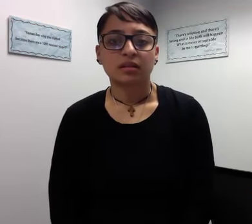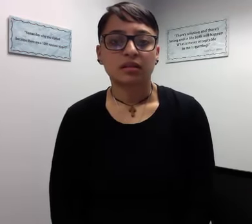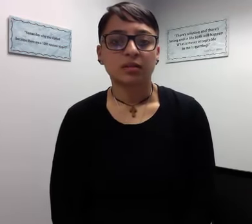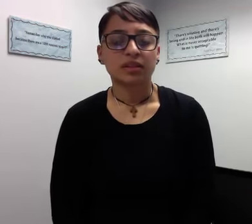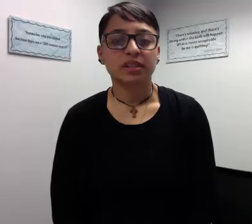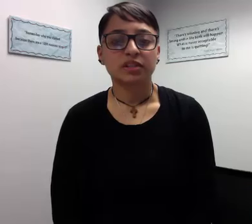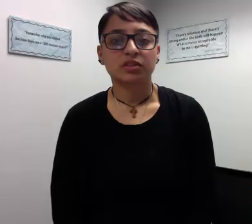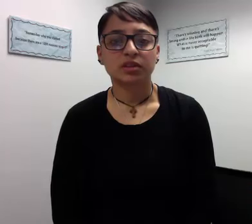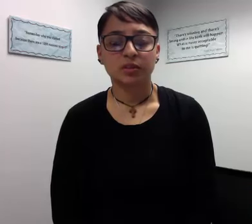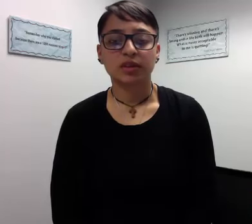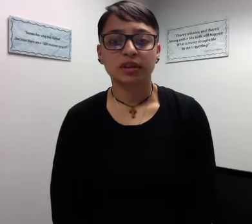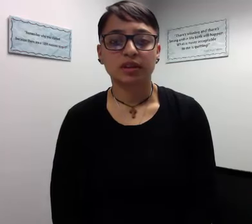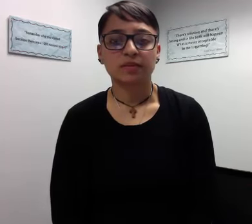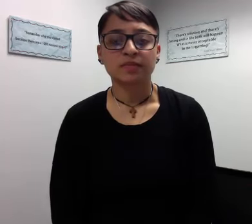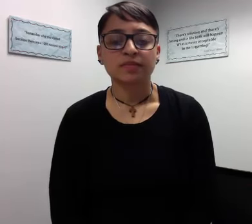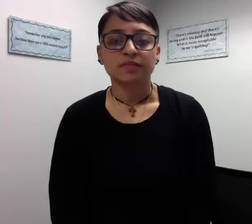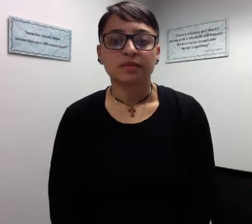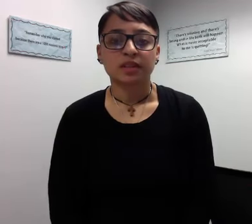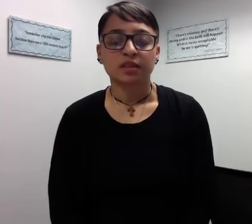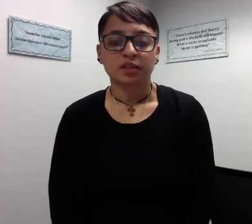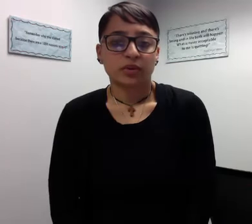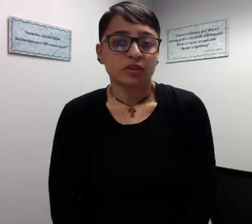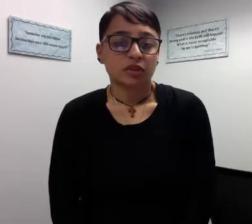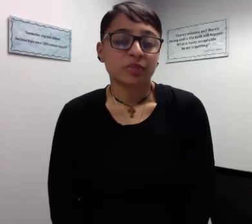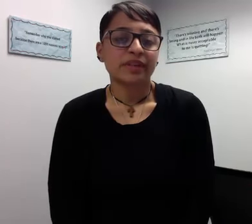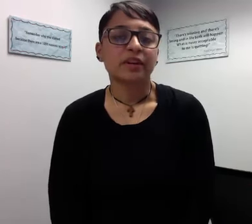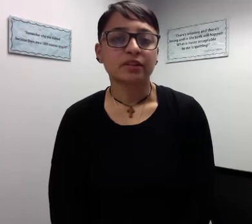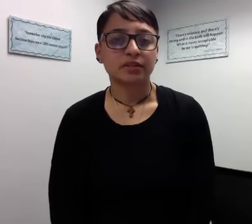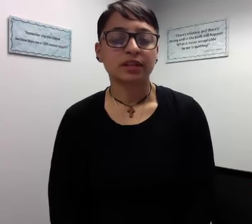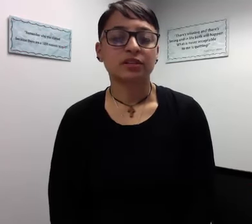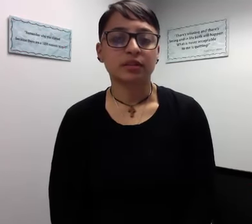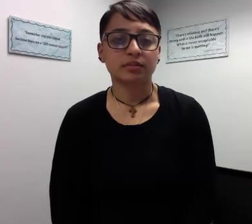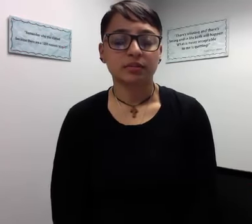a presentation to the community, the interpreter should be there next to them.